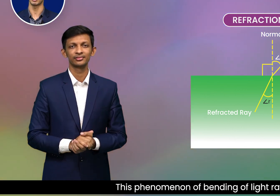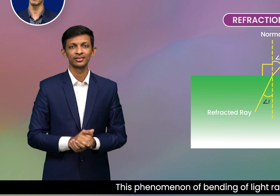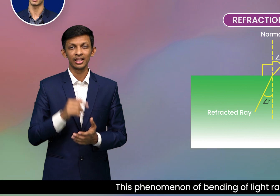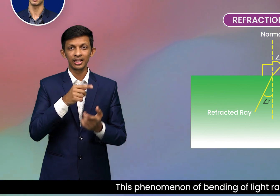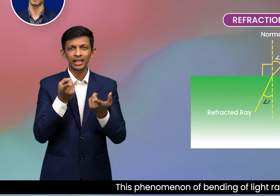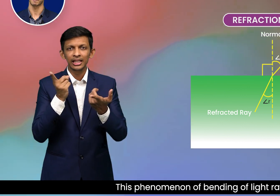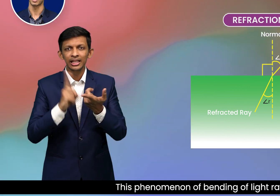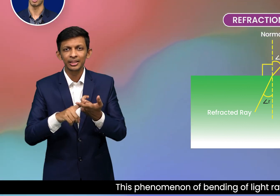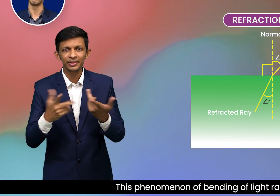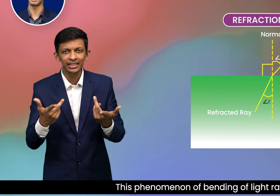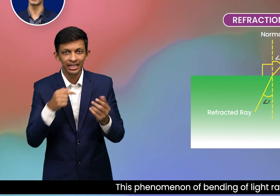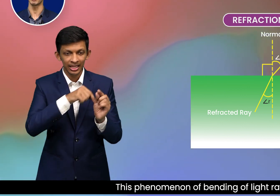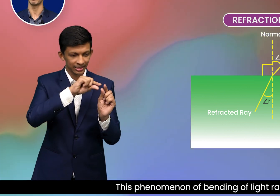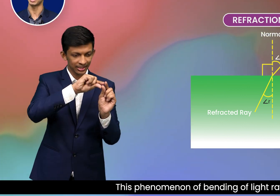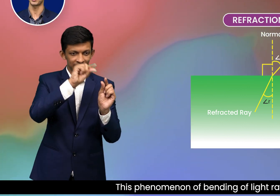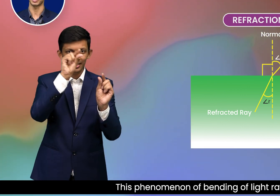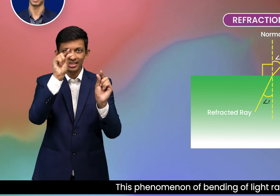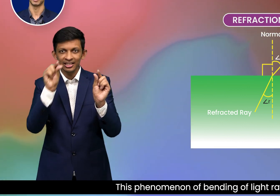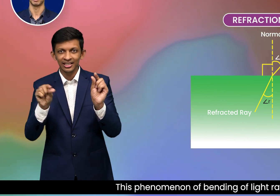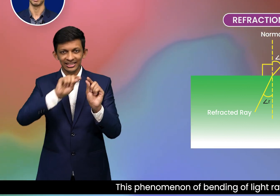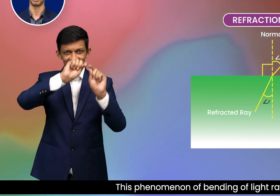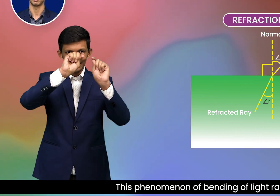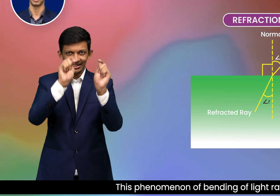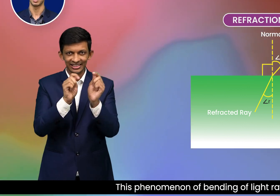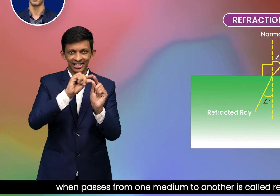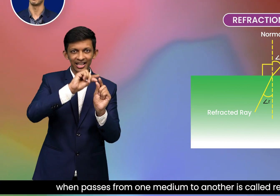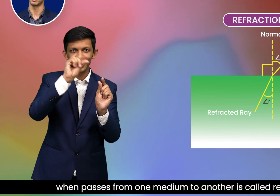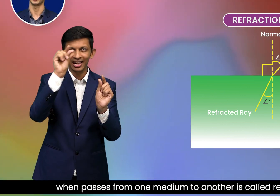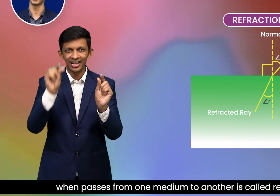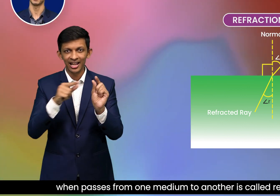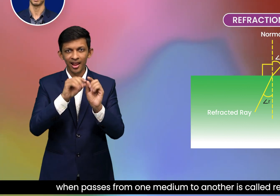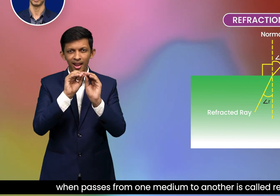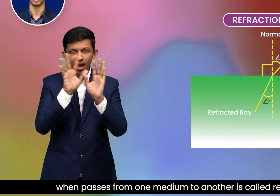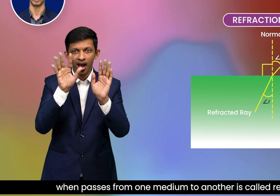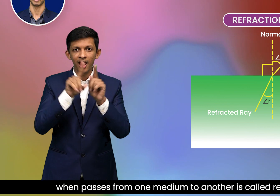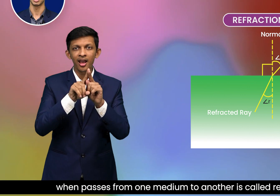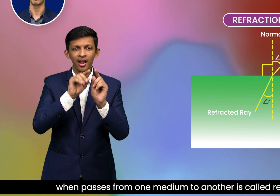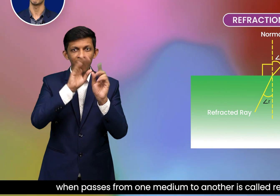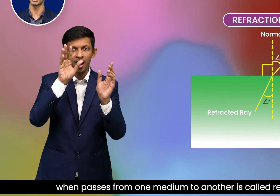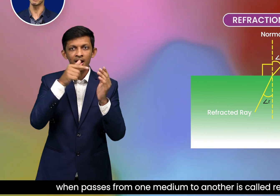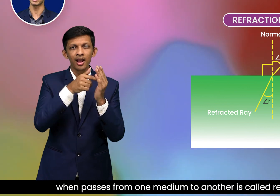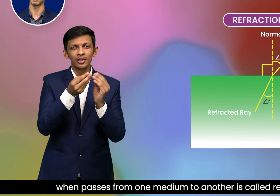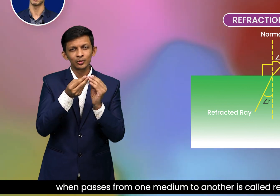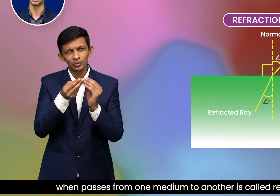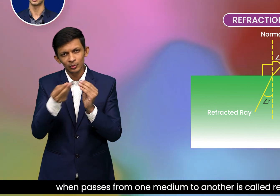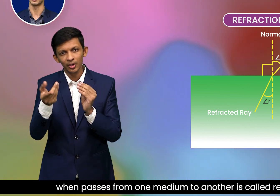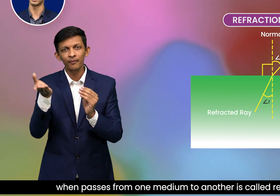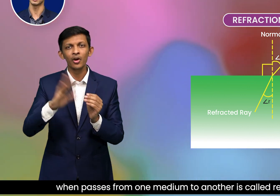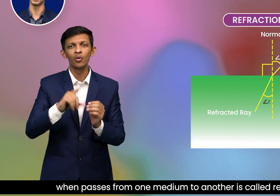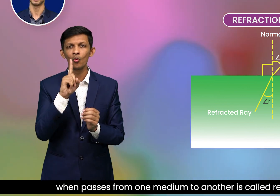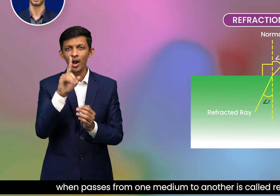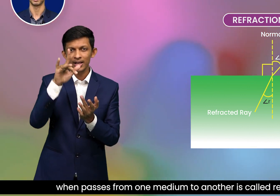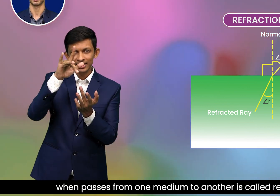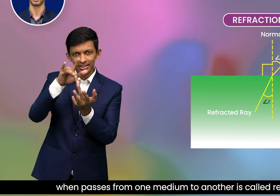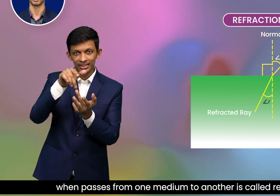This phenomenon of bending of light ray when passing from one medium to